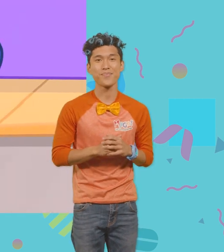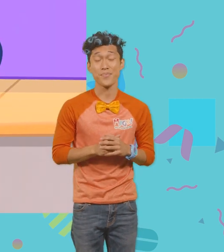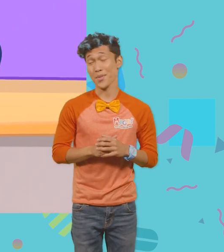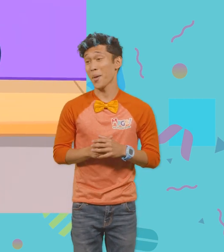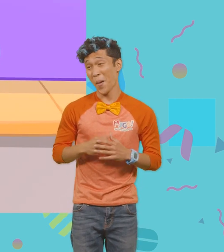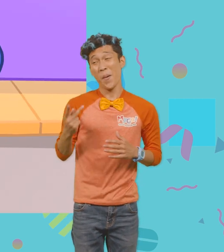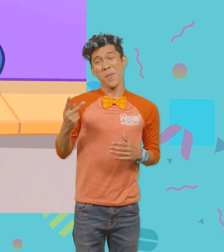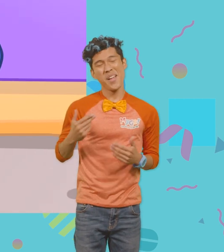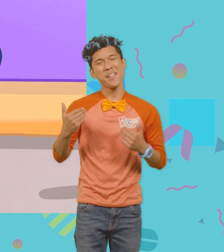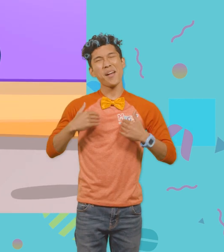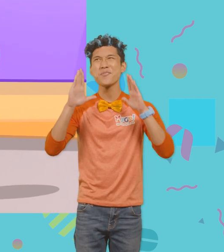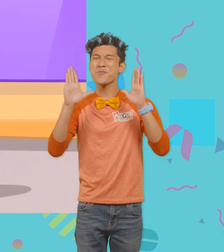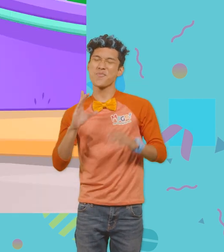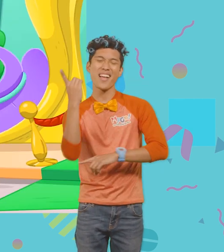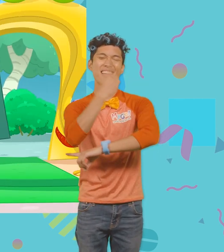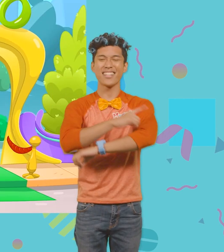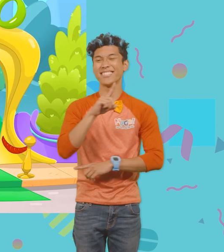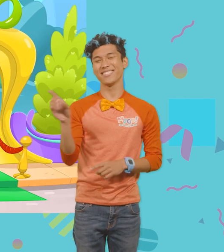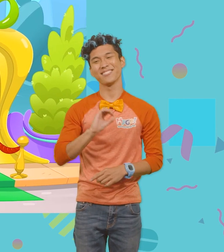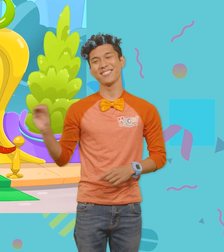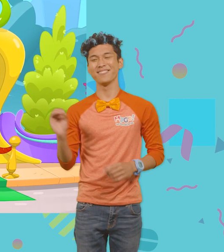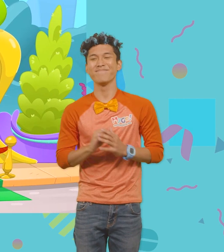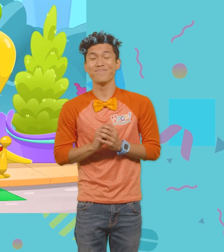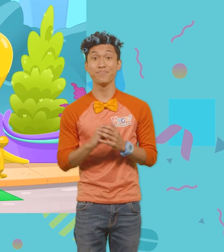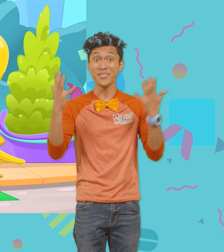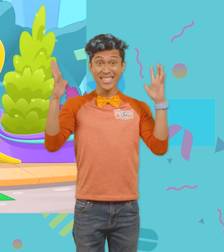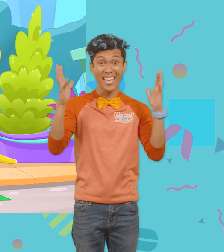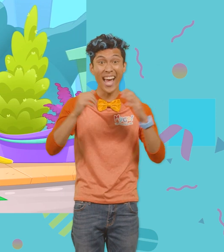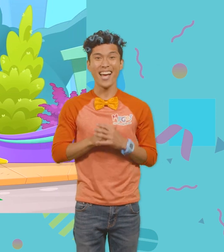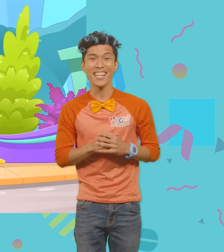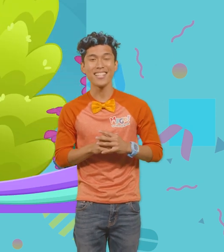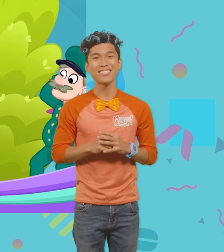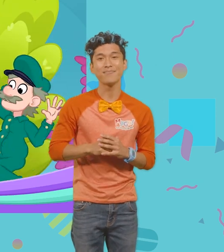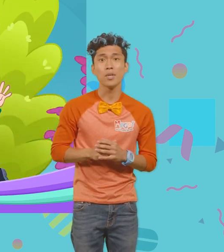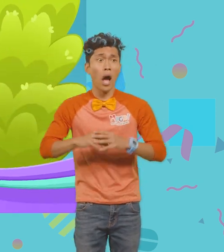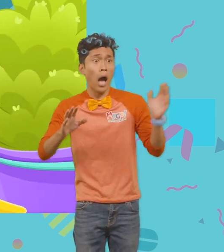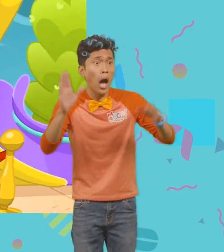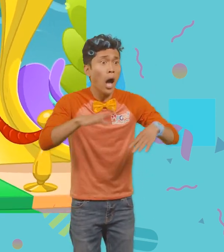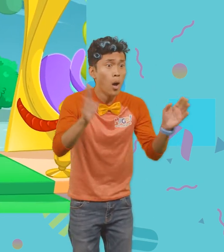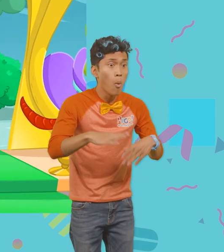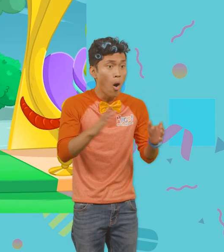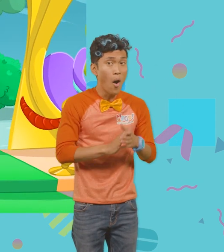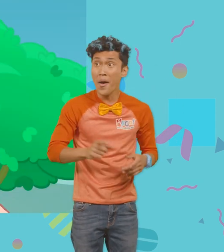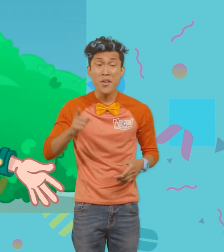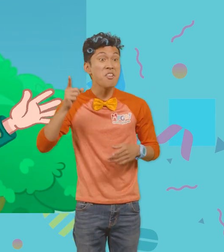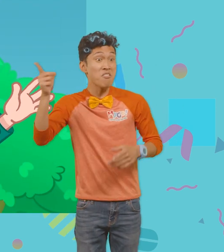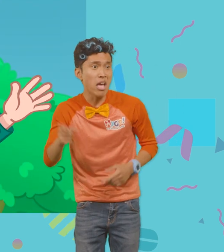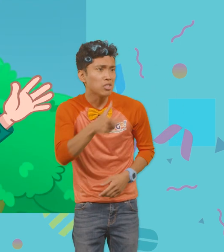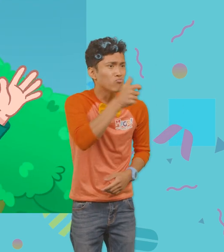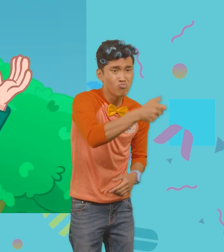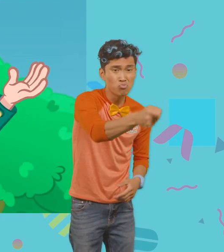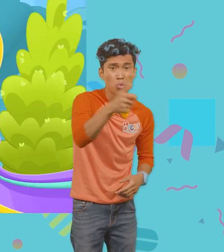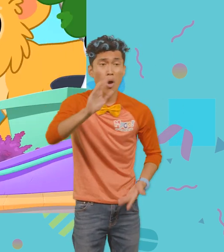We are going to have a great day at the zoo, Morphle! Yeah! Mila! Morphle! The bandits